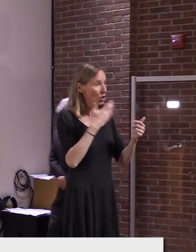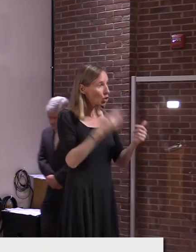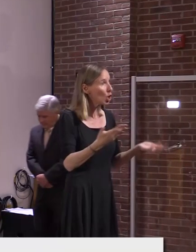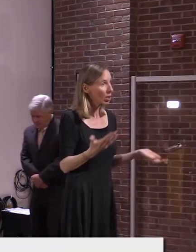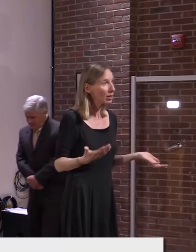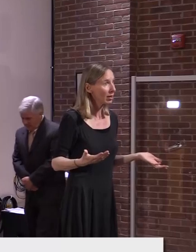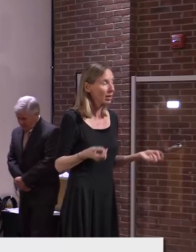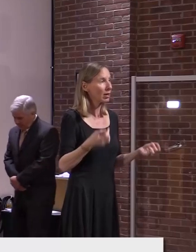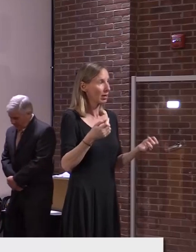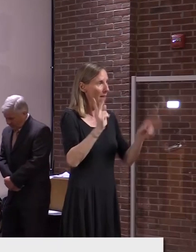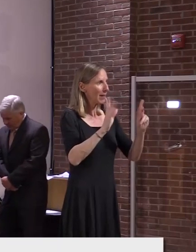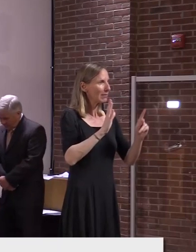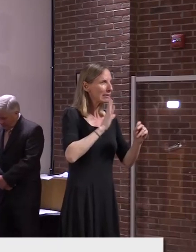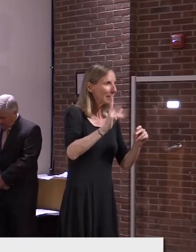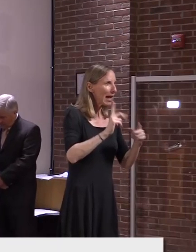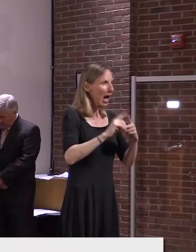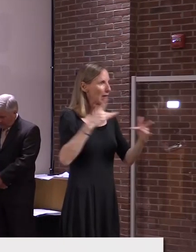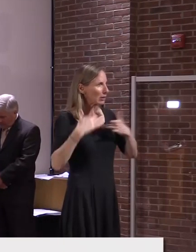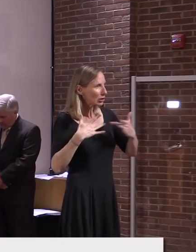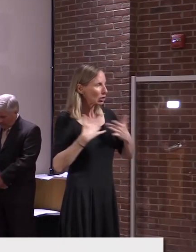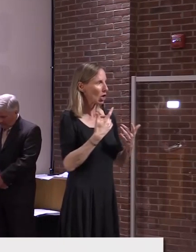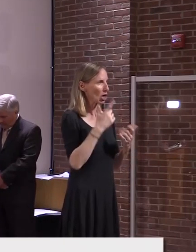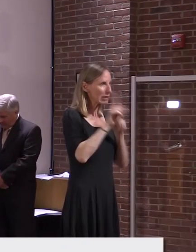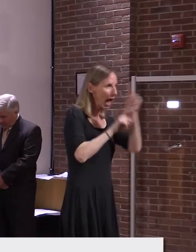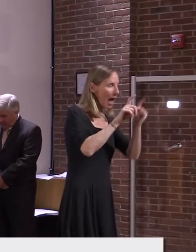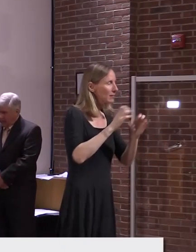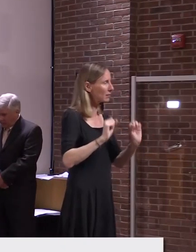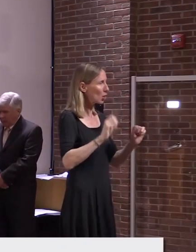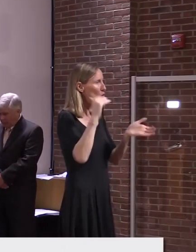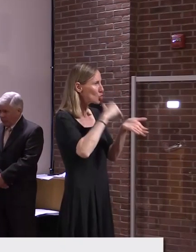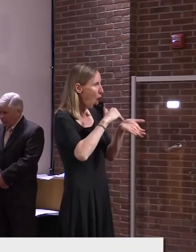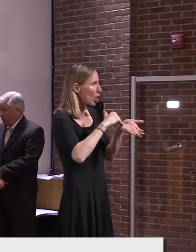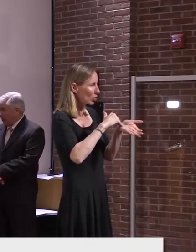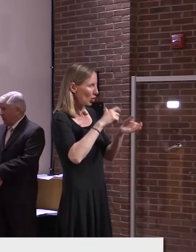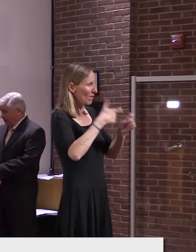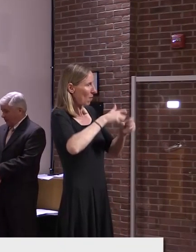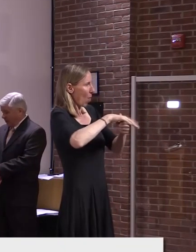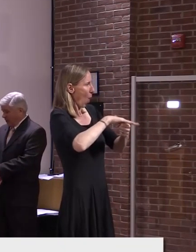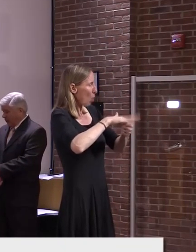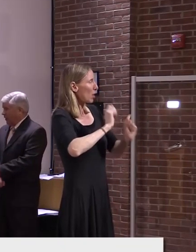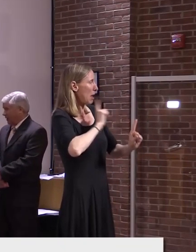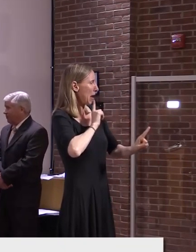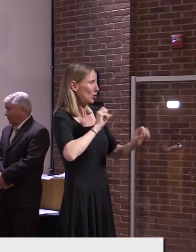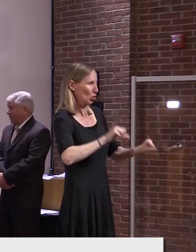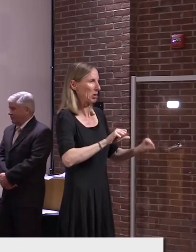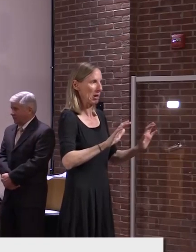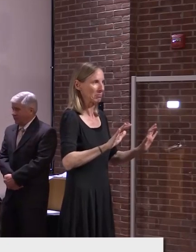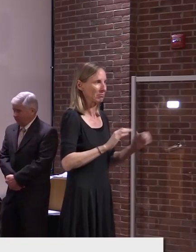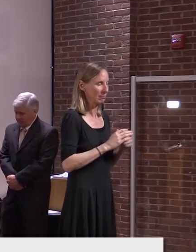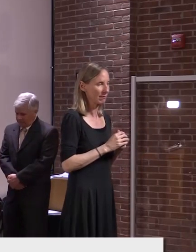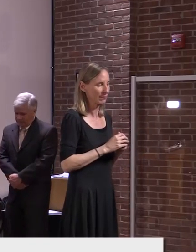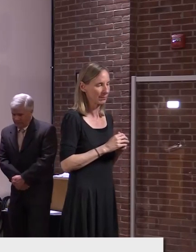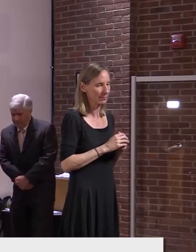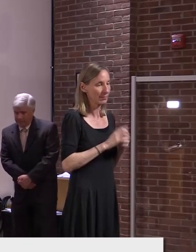to air their concerns, get their questions answered, et cetera. The other aspect